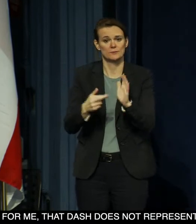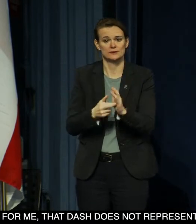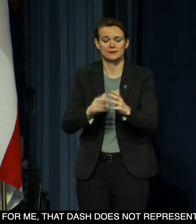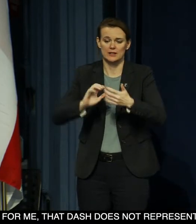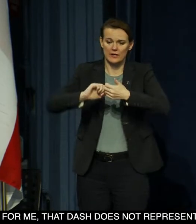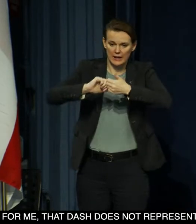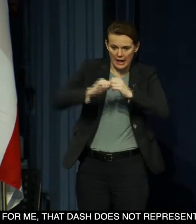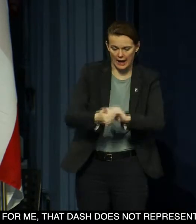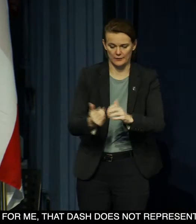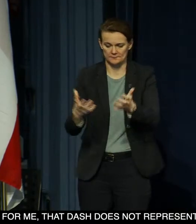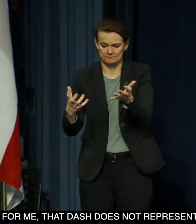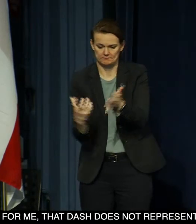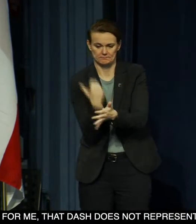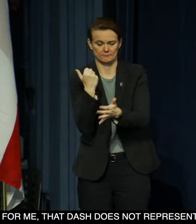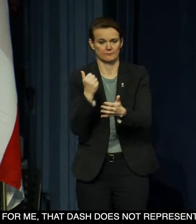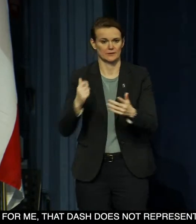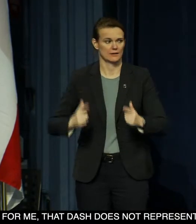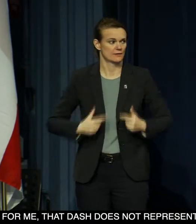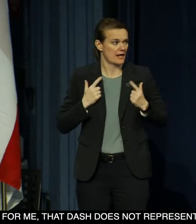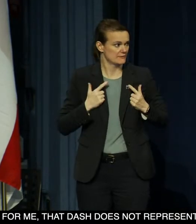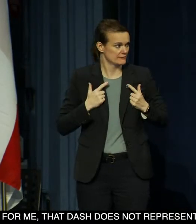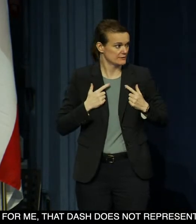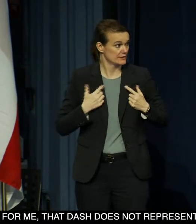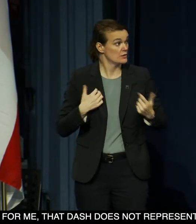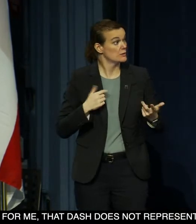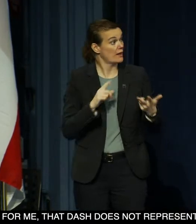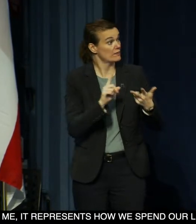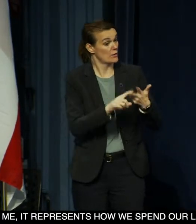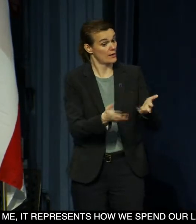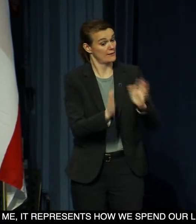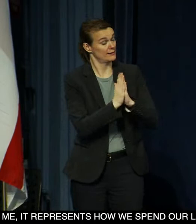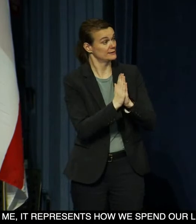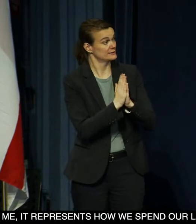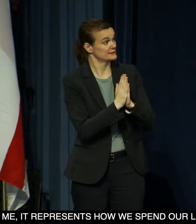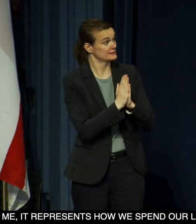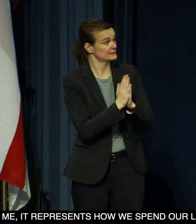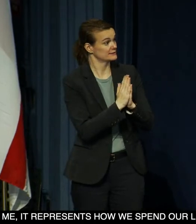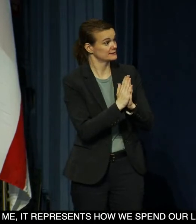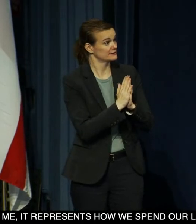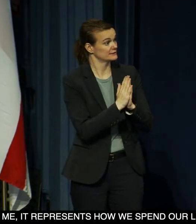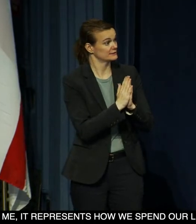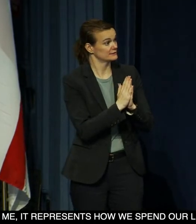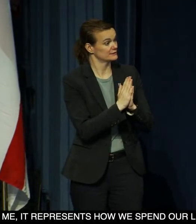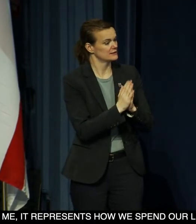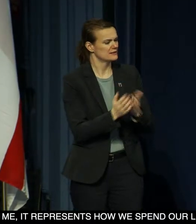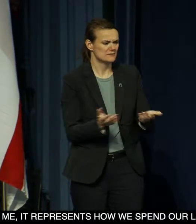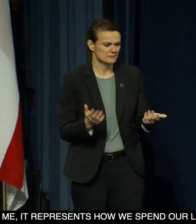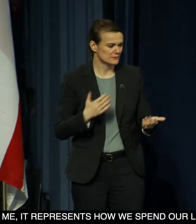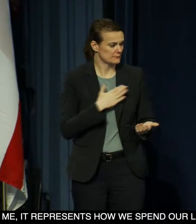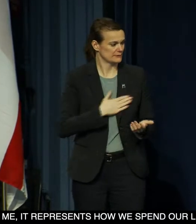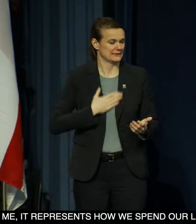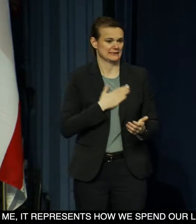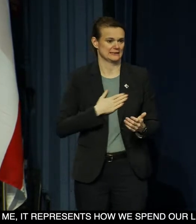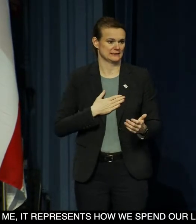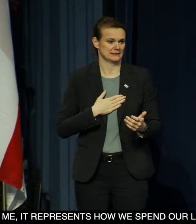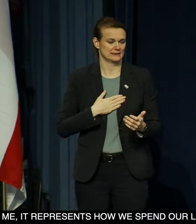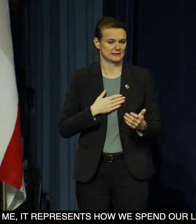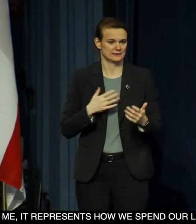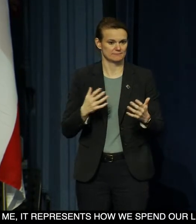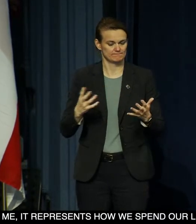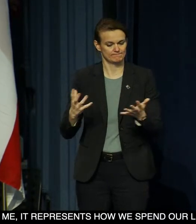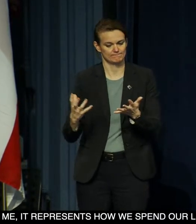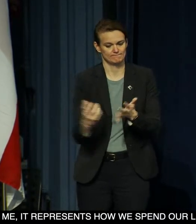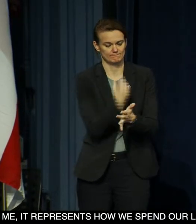our lives. So my third ask of you is please, every single day, make